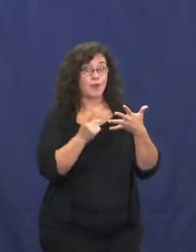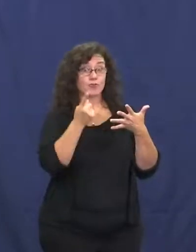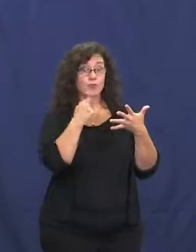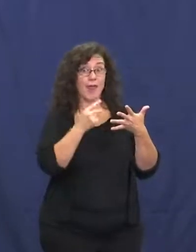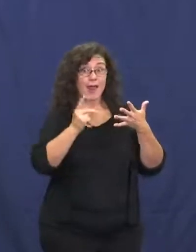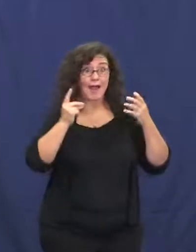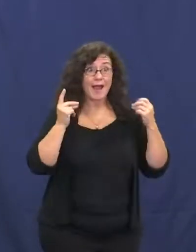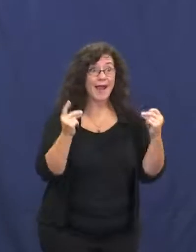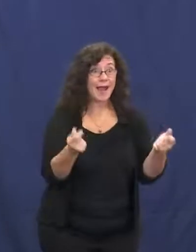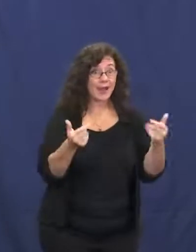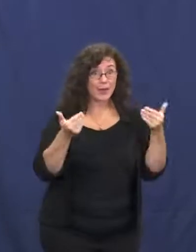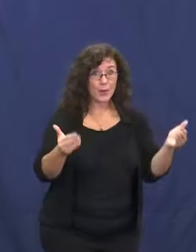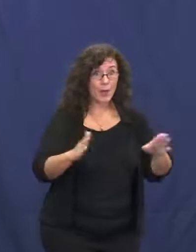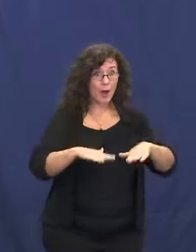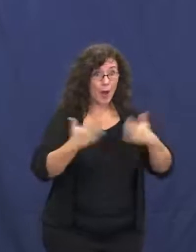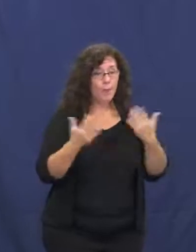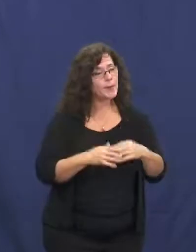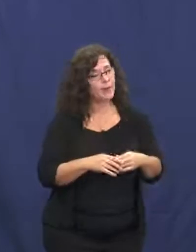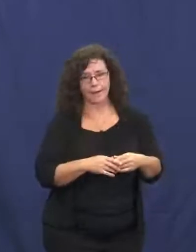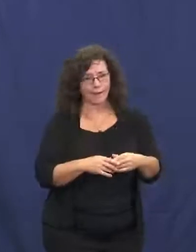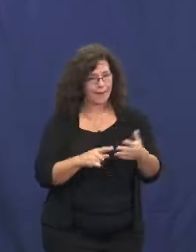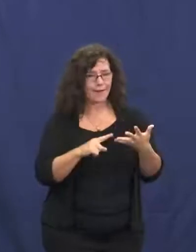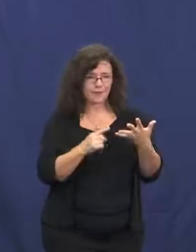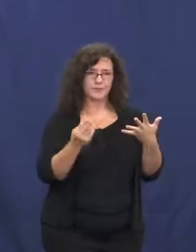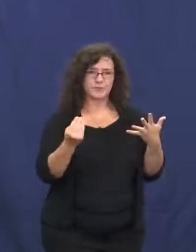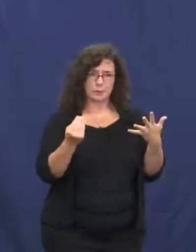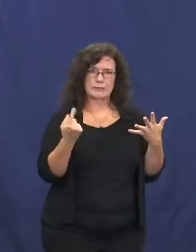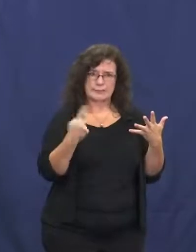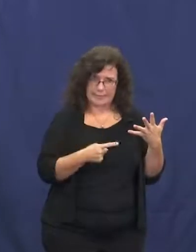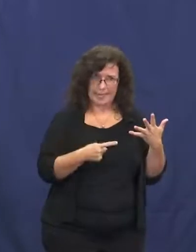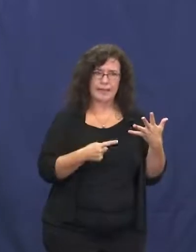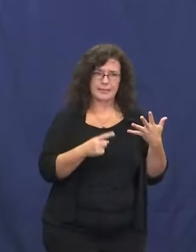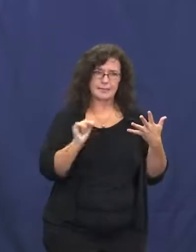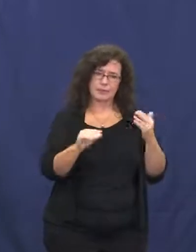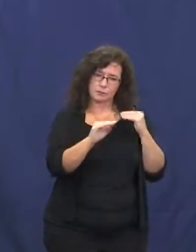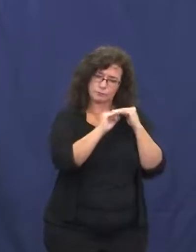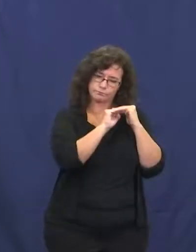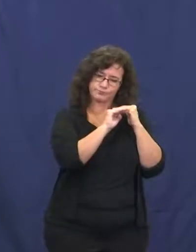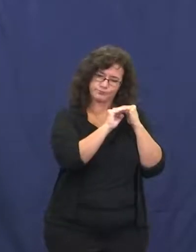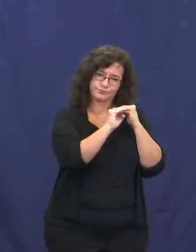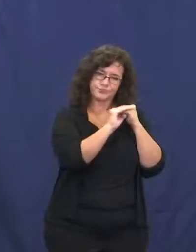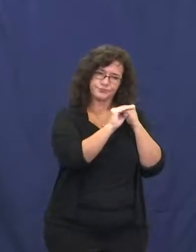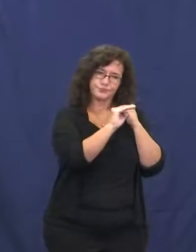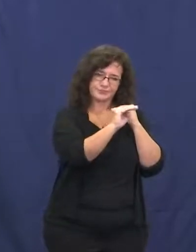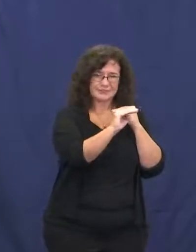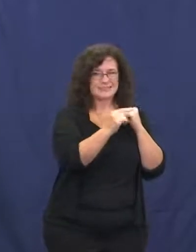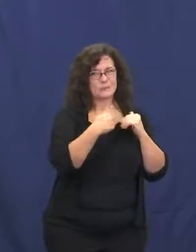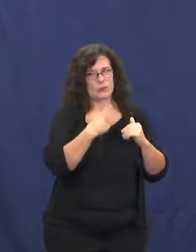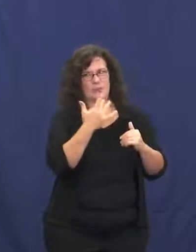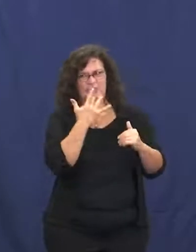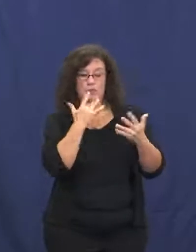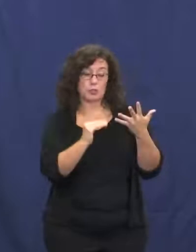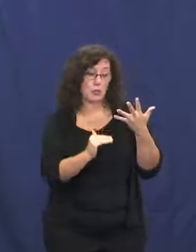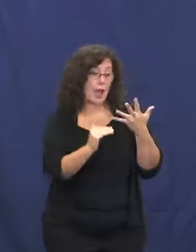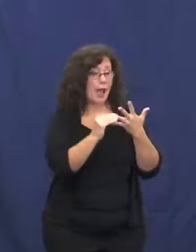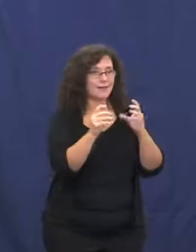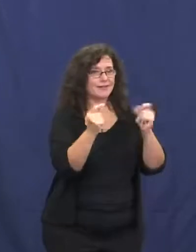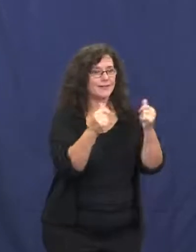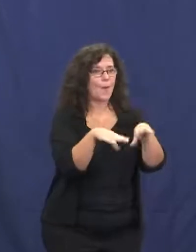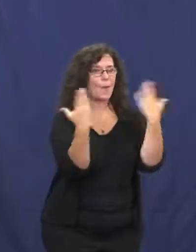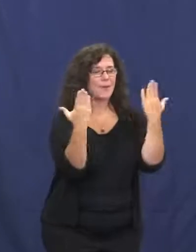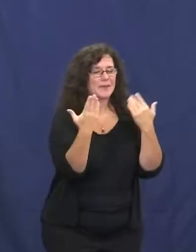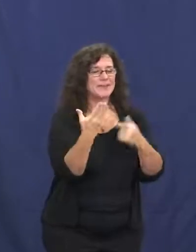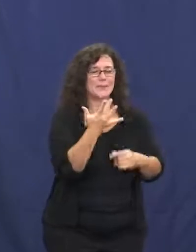there for 2 weeks and meet those numbers, which we would rather not do, but that's the rules and that's the way they've set them. But we also think we can use that